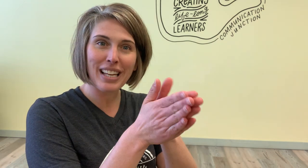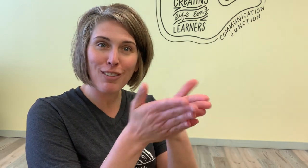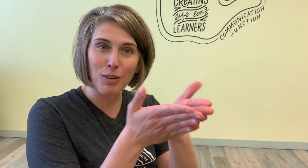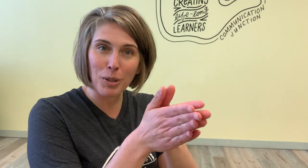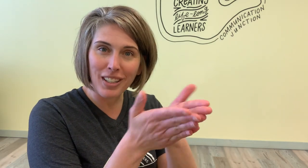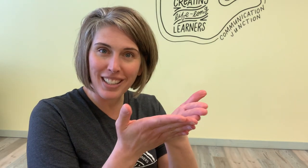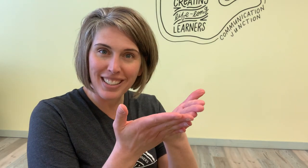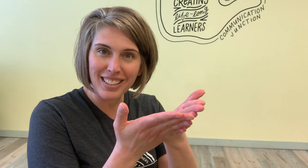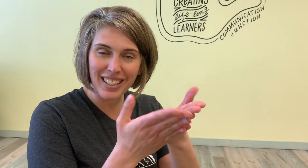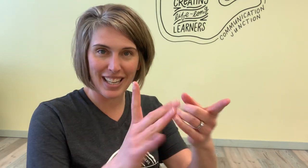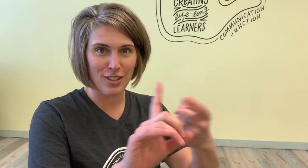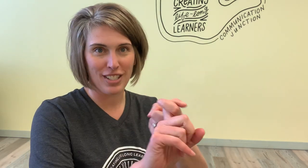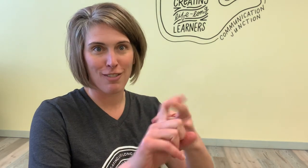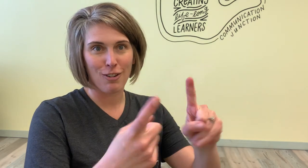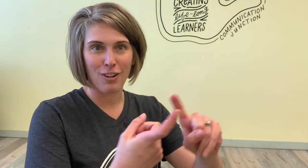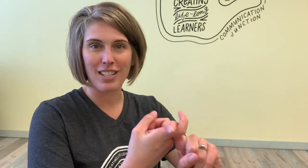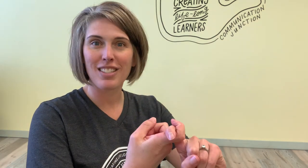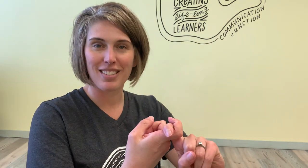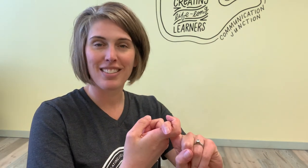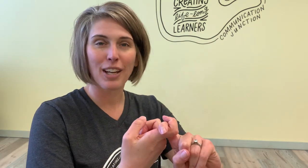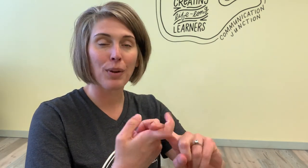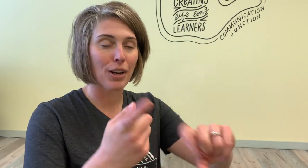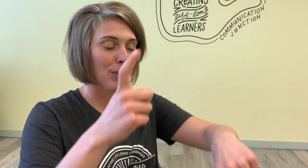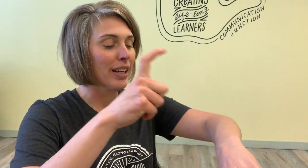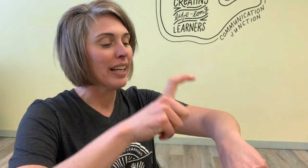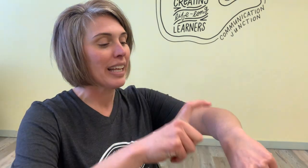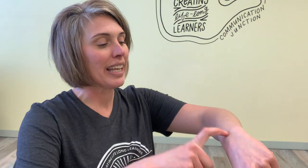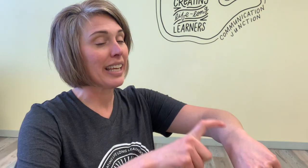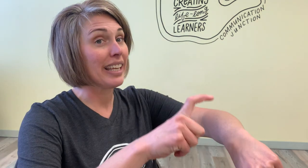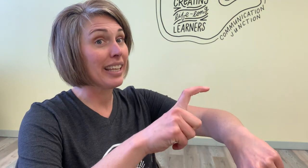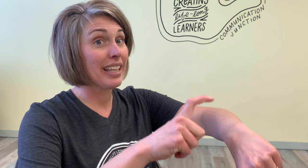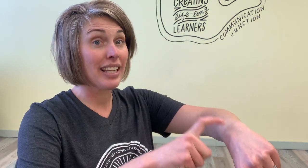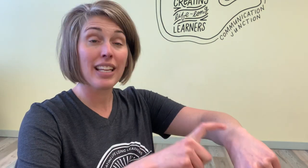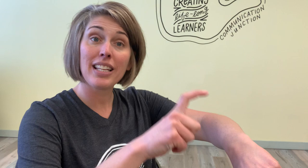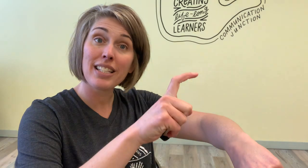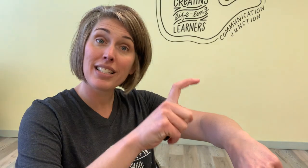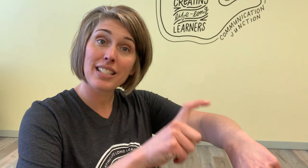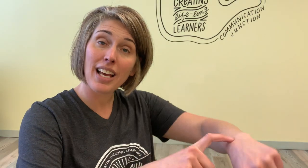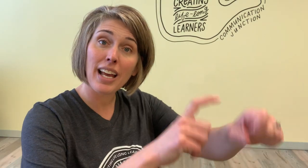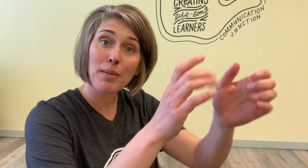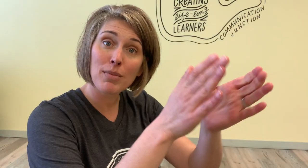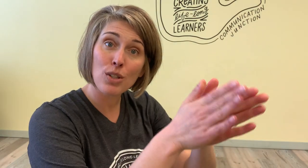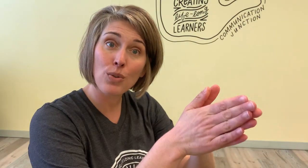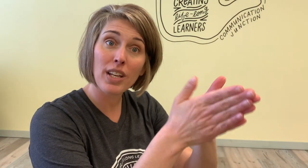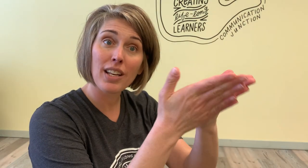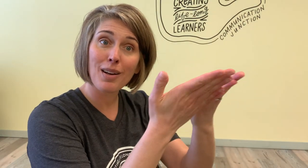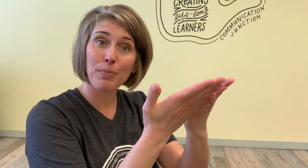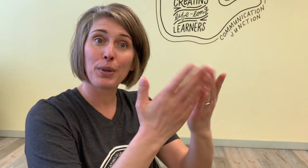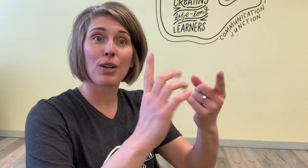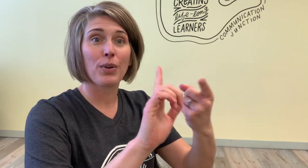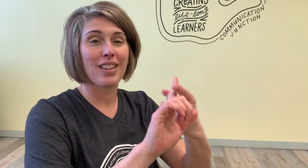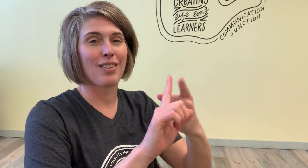sign for book and your sign for friend? Here we go. It is time to read a book with all